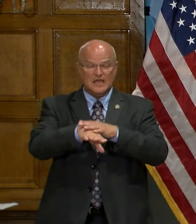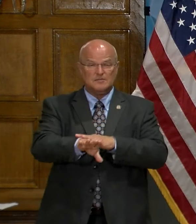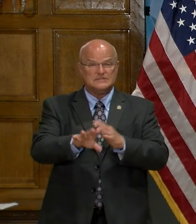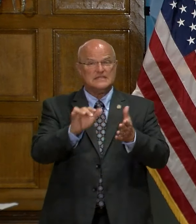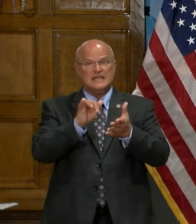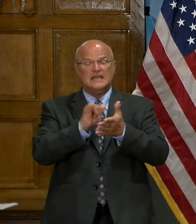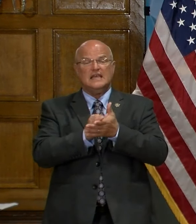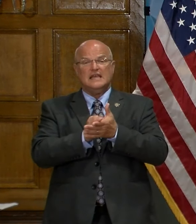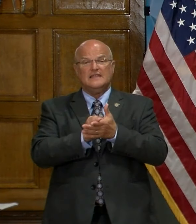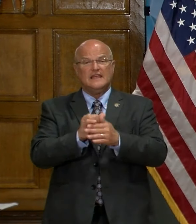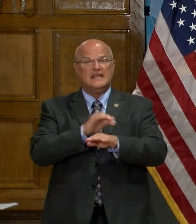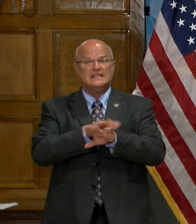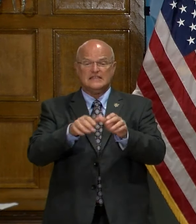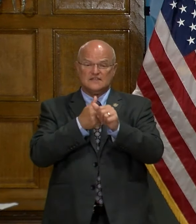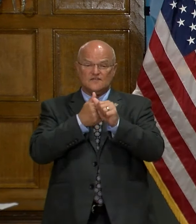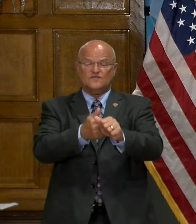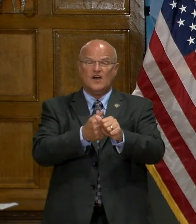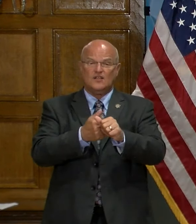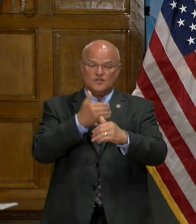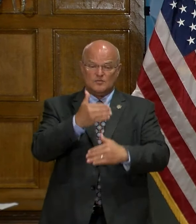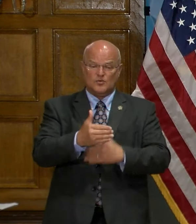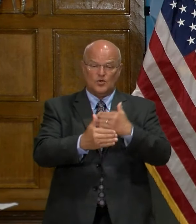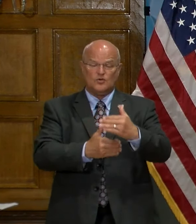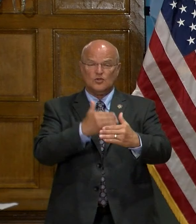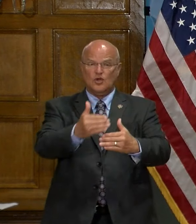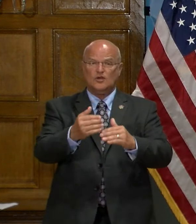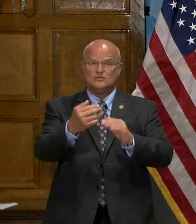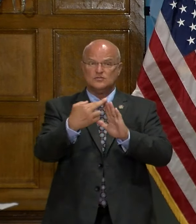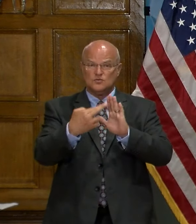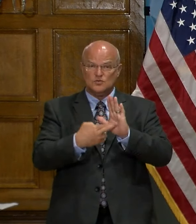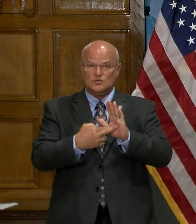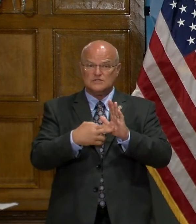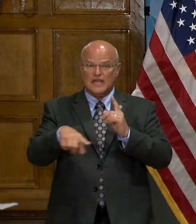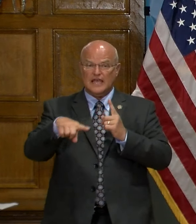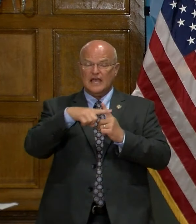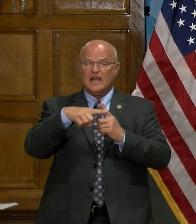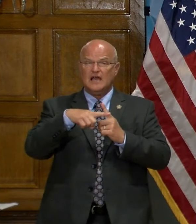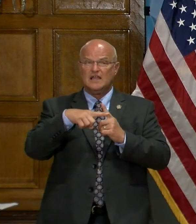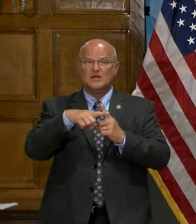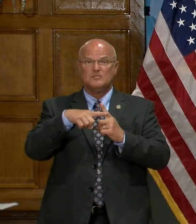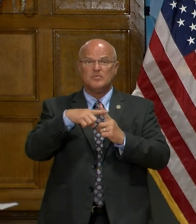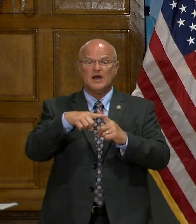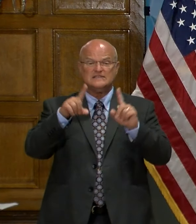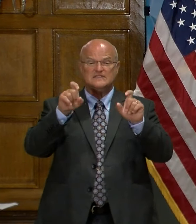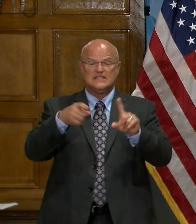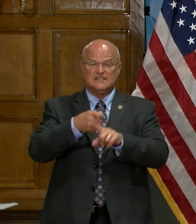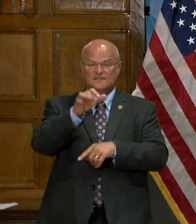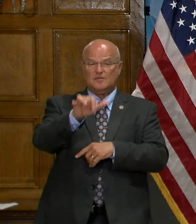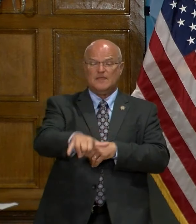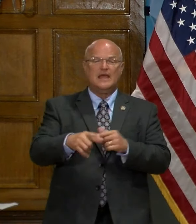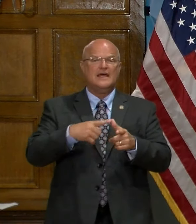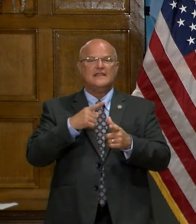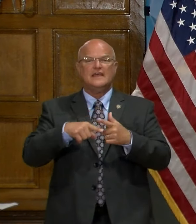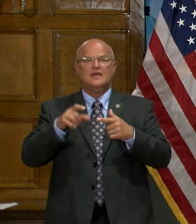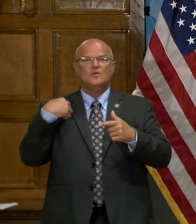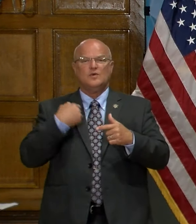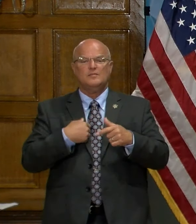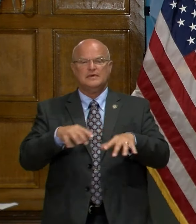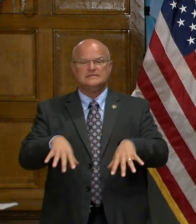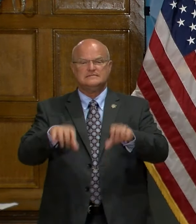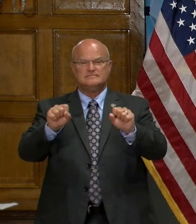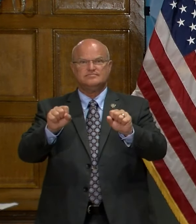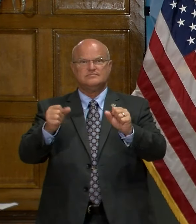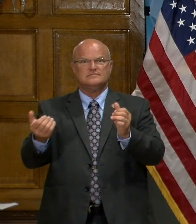in that doesn't follow those protocols and there's a positive test from that, then we have to take